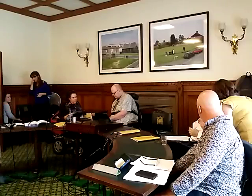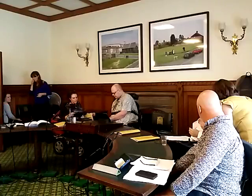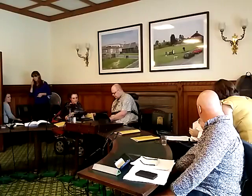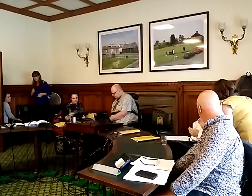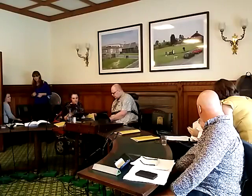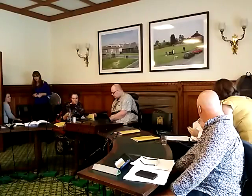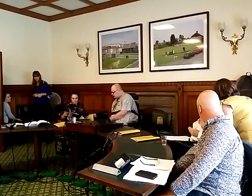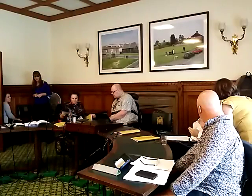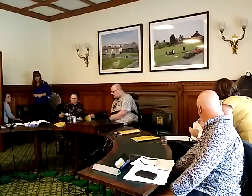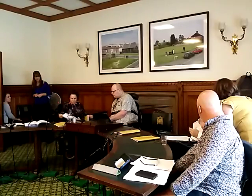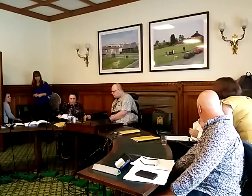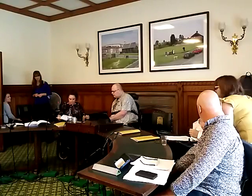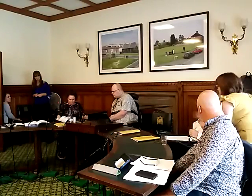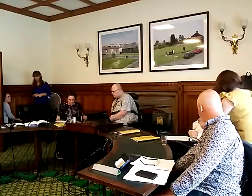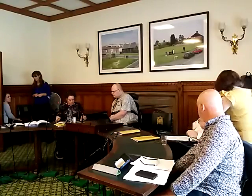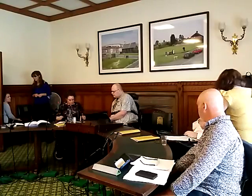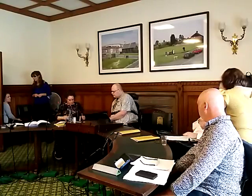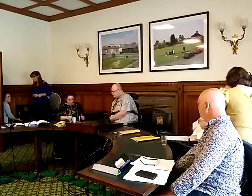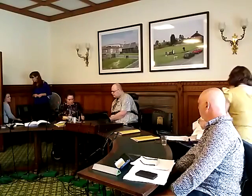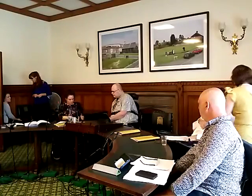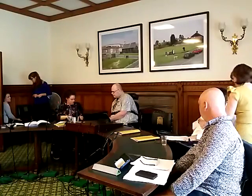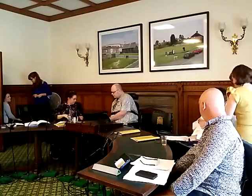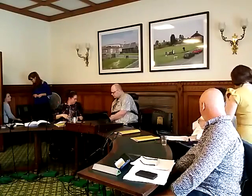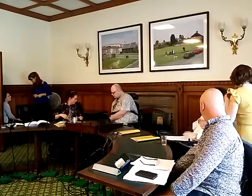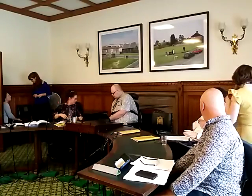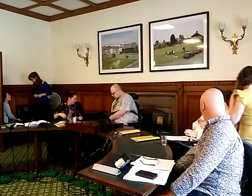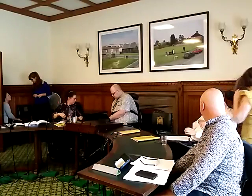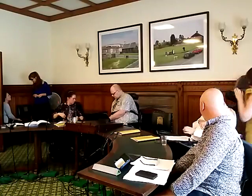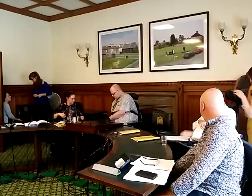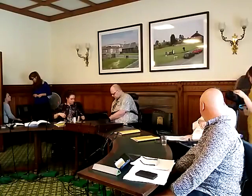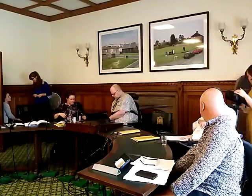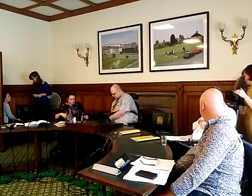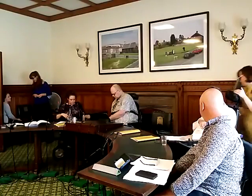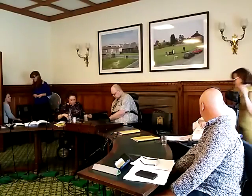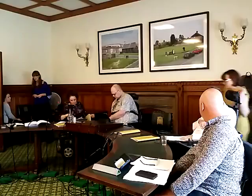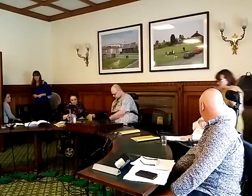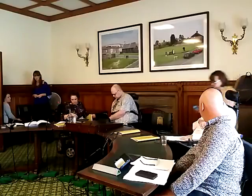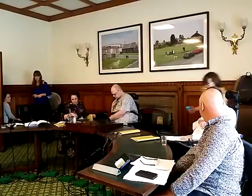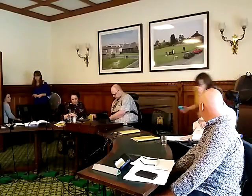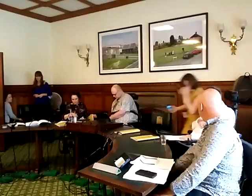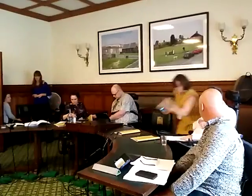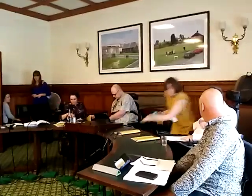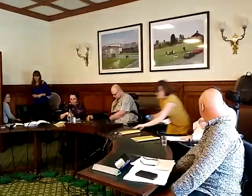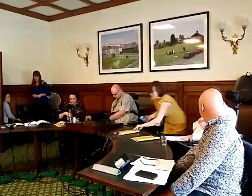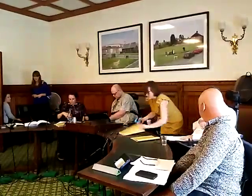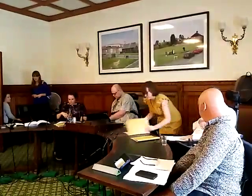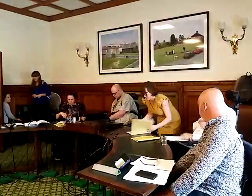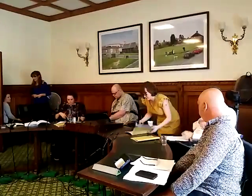just checking the data. Yeah. Fine. Yeah,